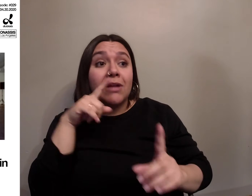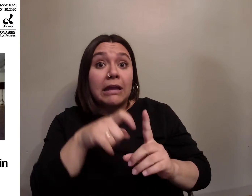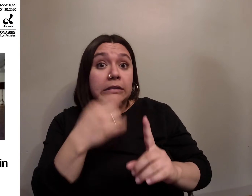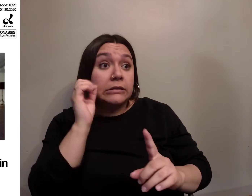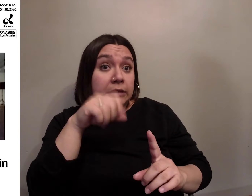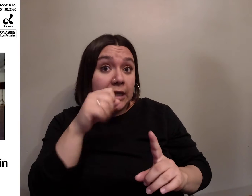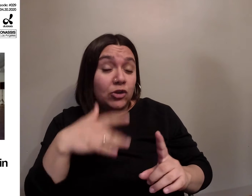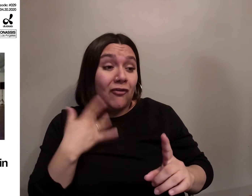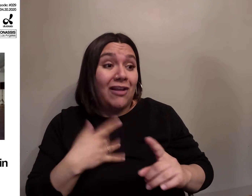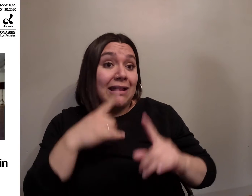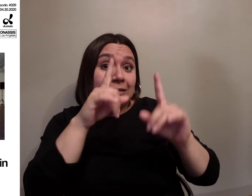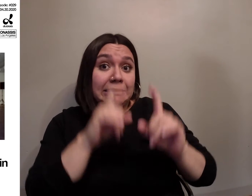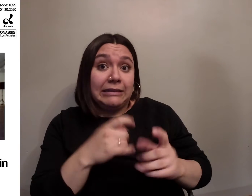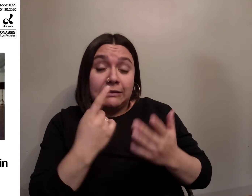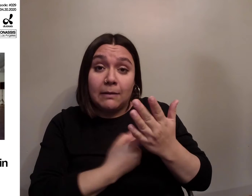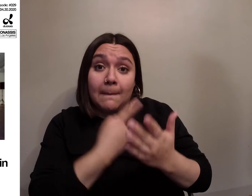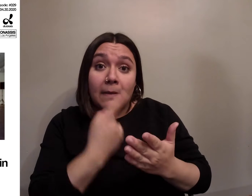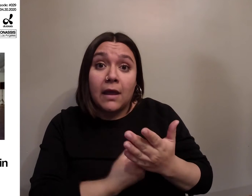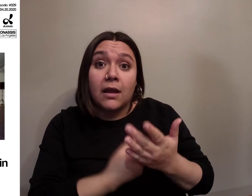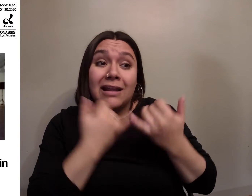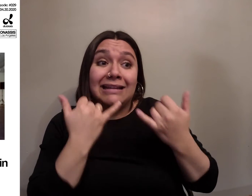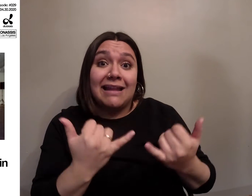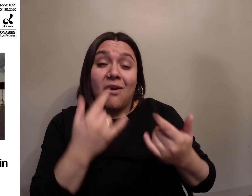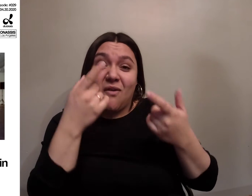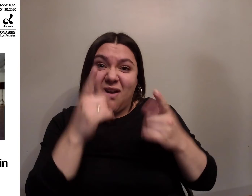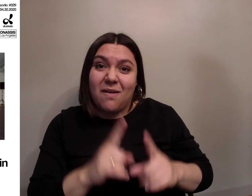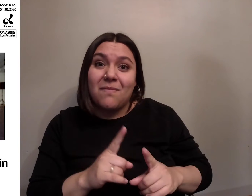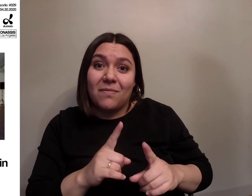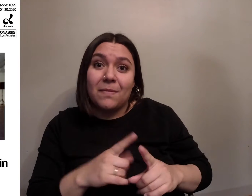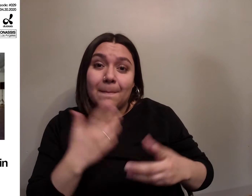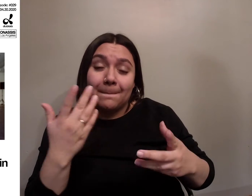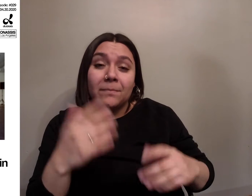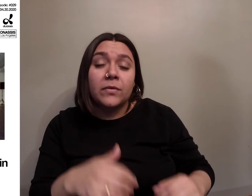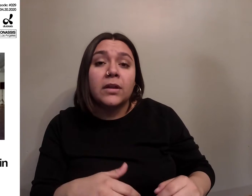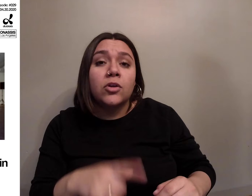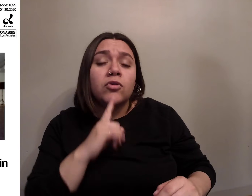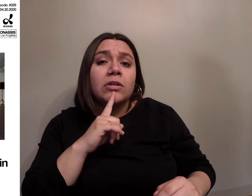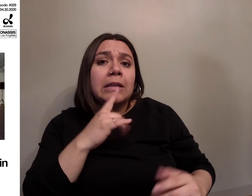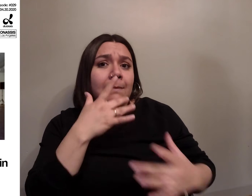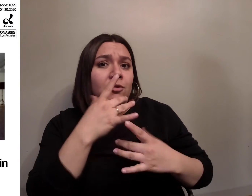ask, is it put to the test in our time now? I'm